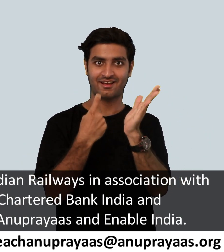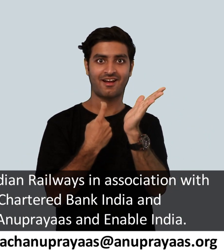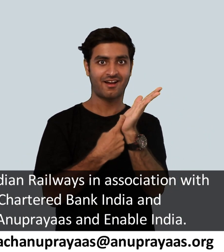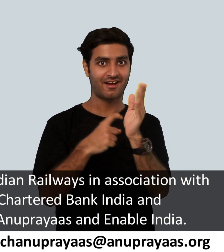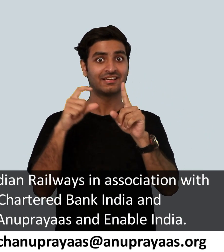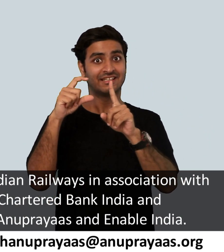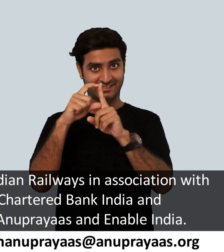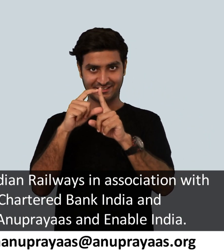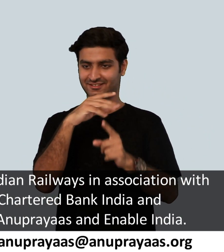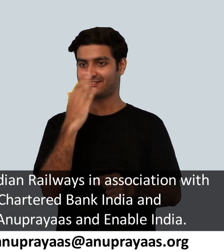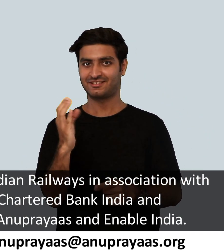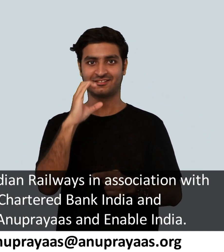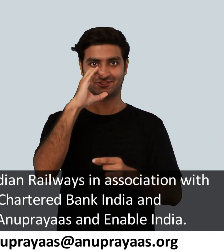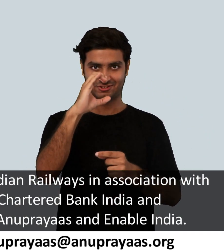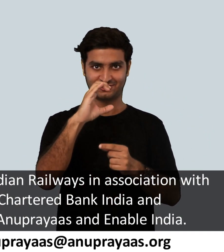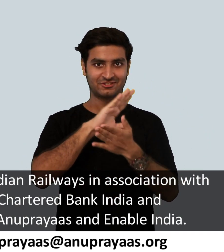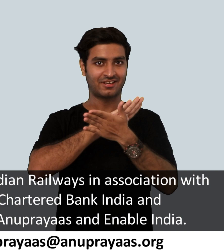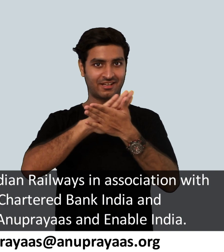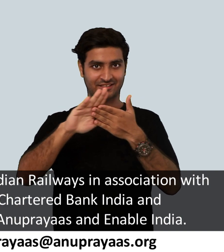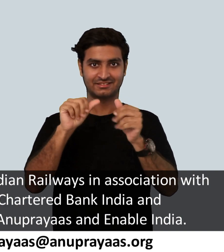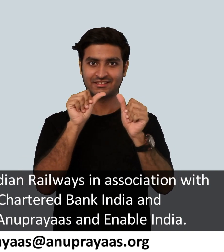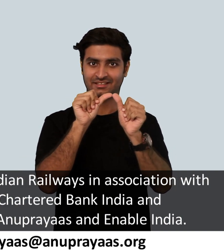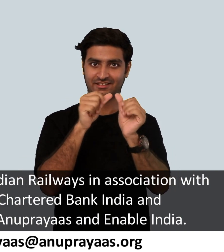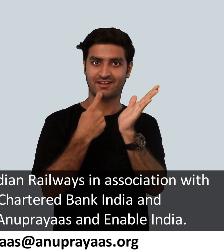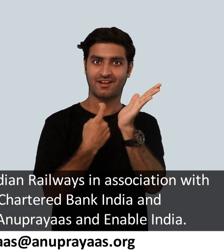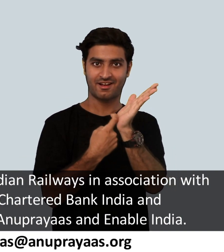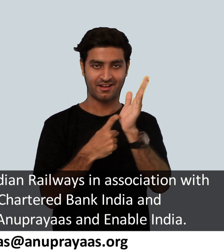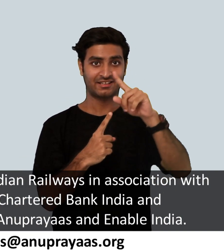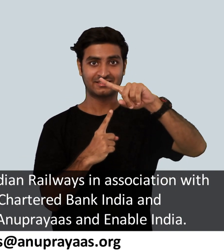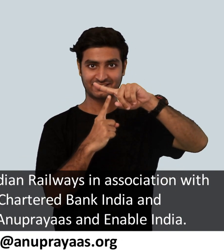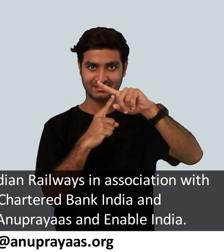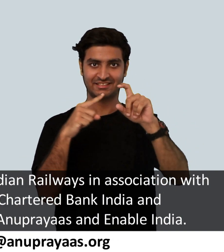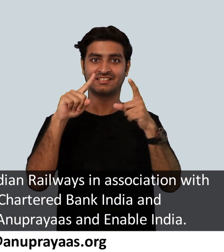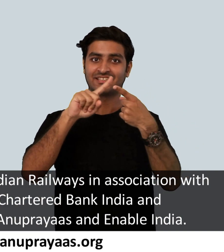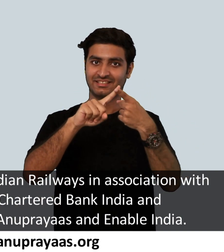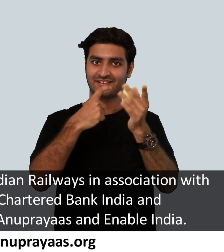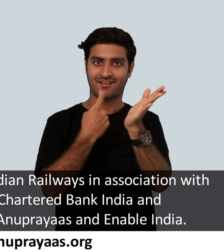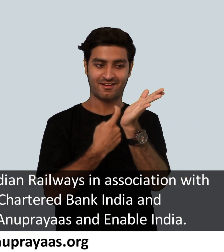Chartered Bank India and executed by Anupreyas and Enable India.